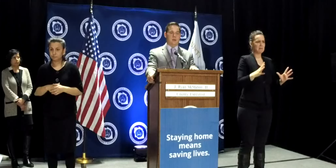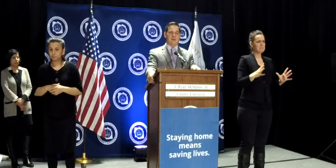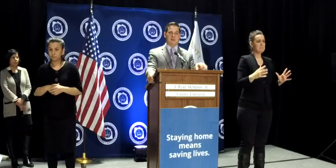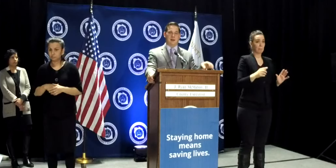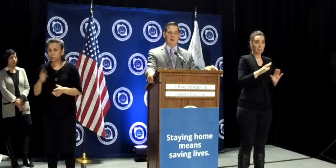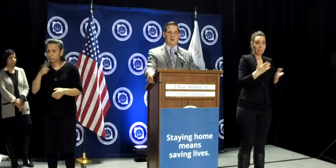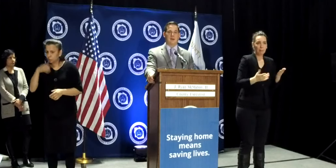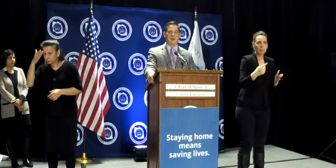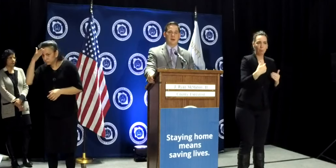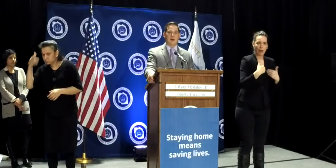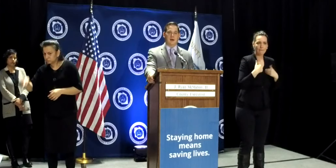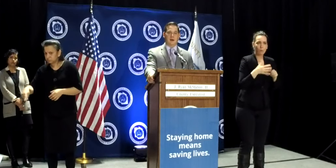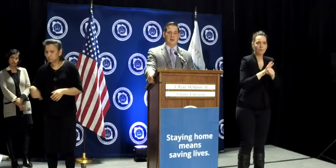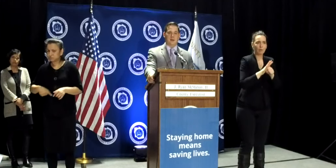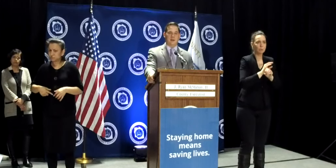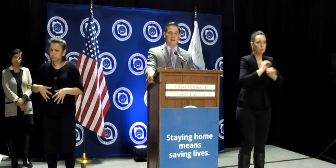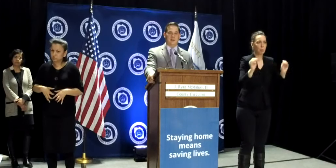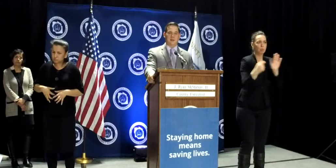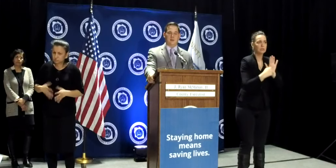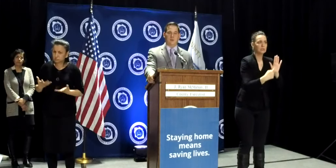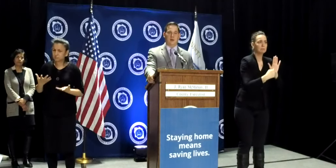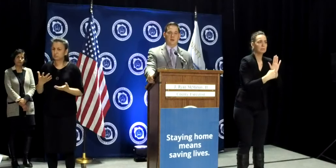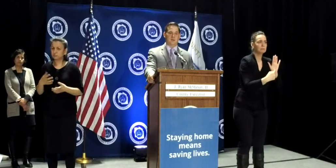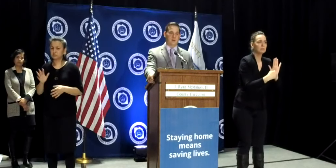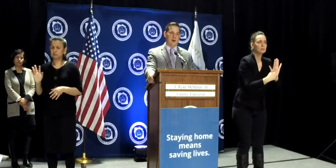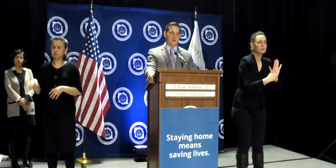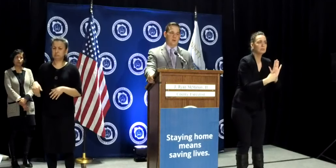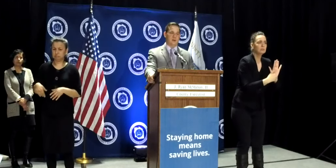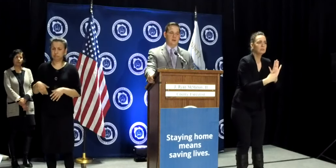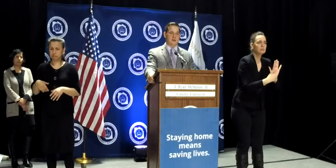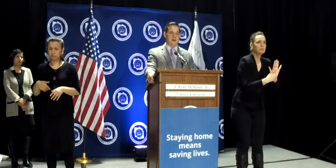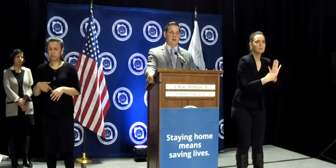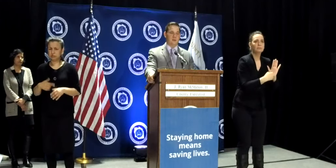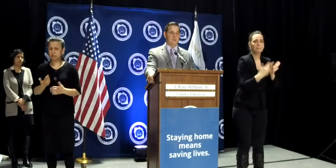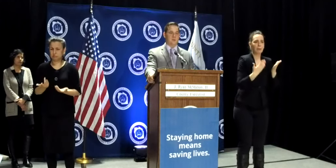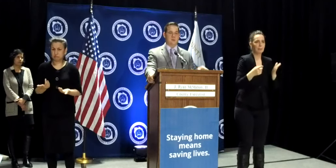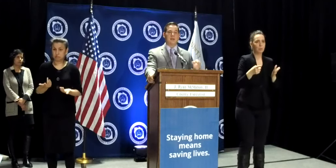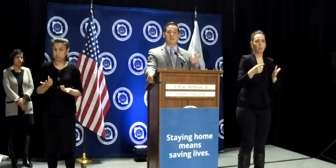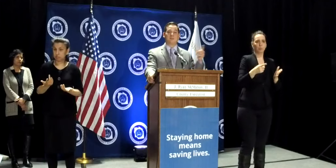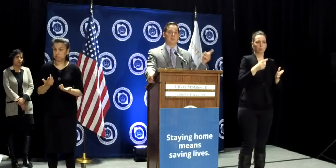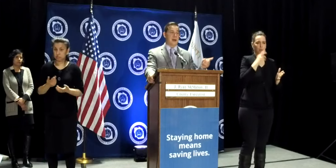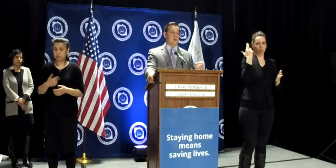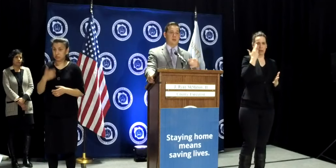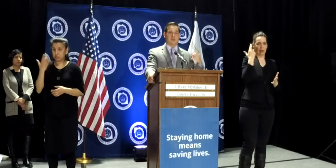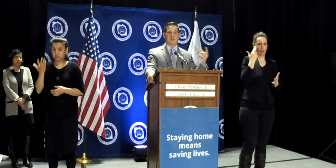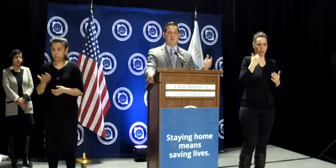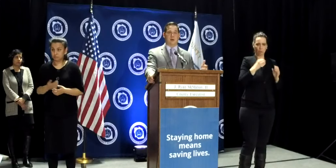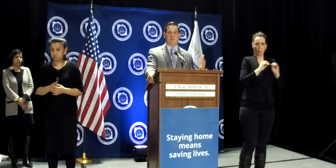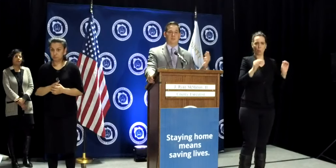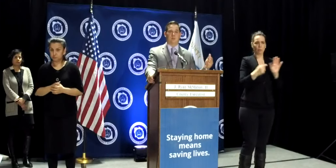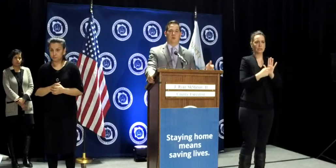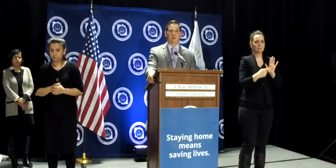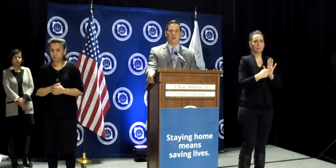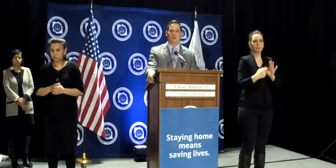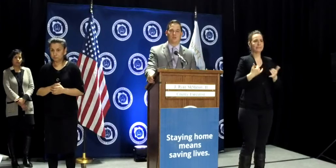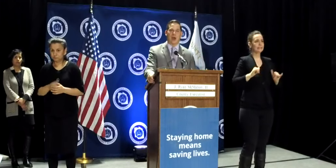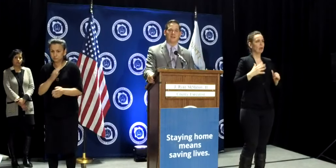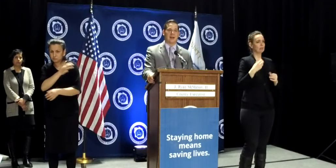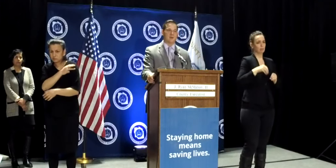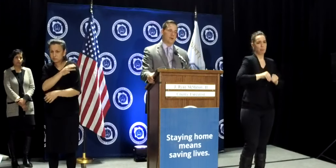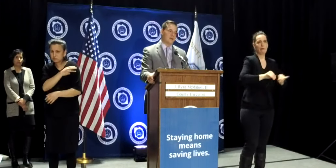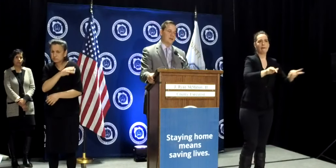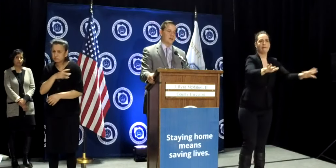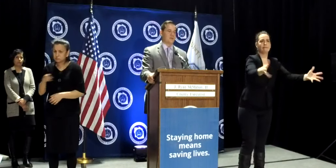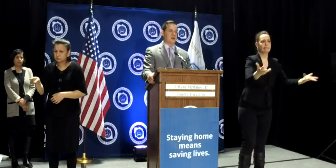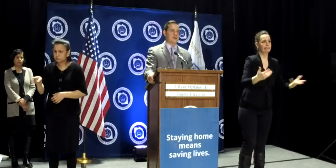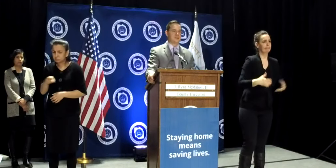and then you passed it on, and here we are. So how the asymptomatic questions come up. We can't really track